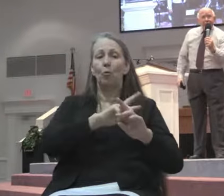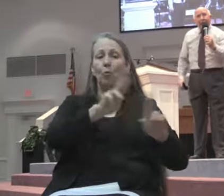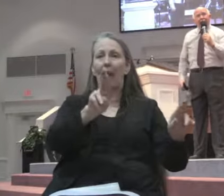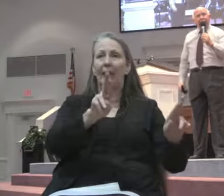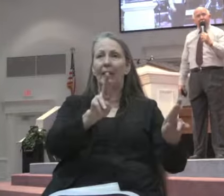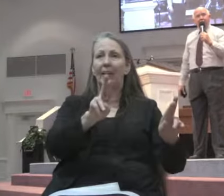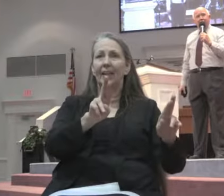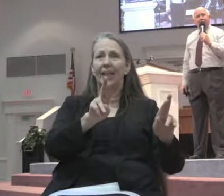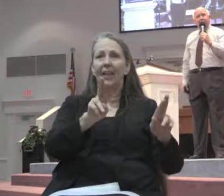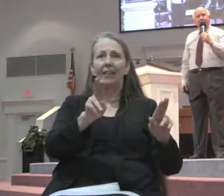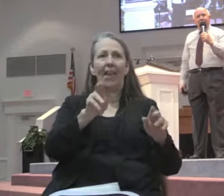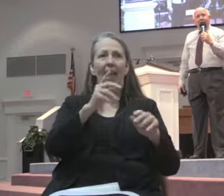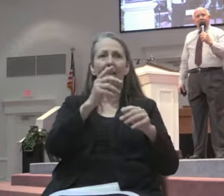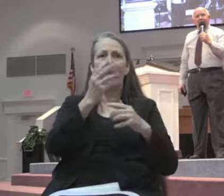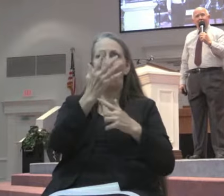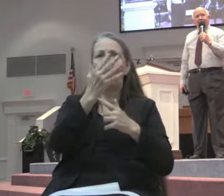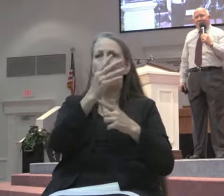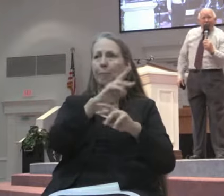given up,